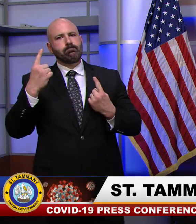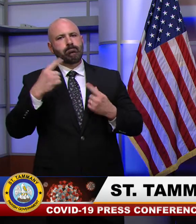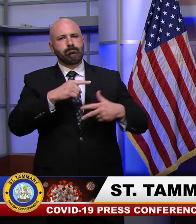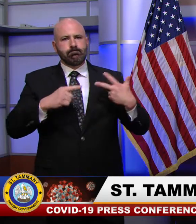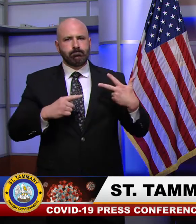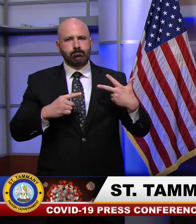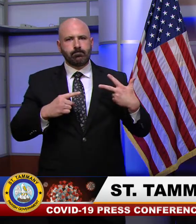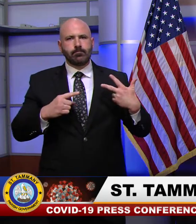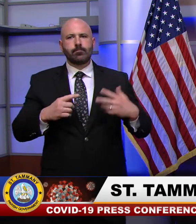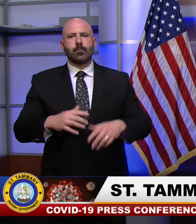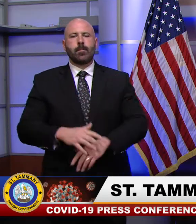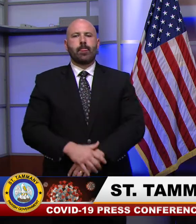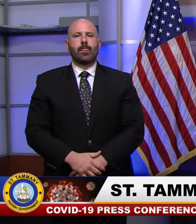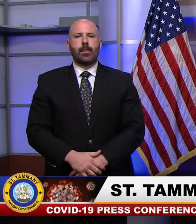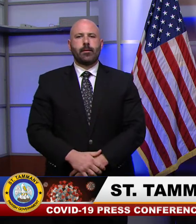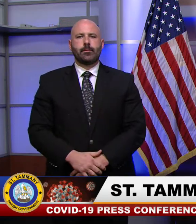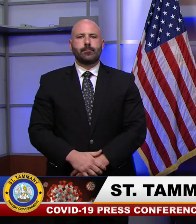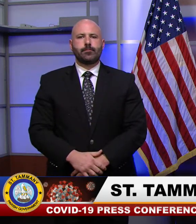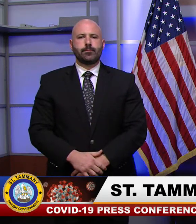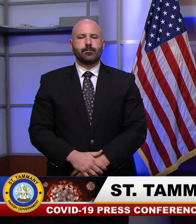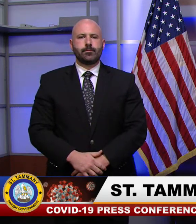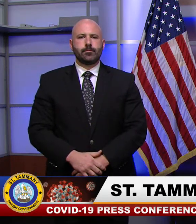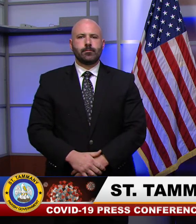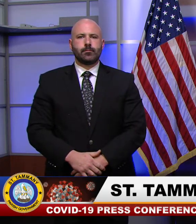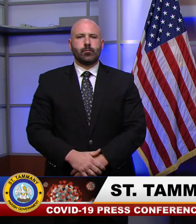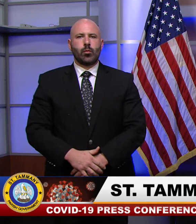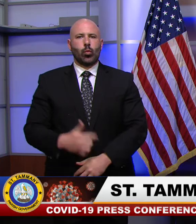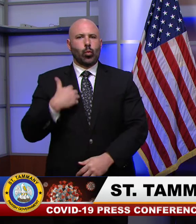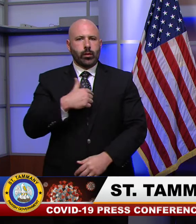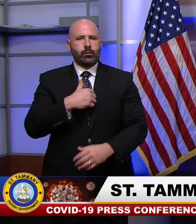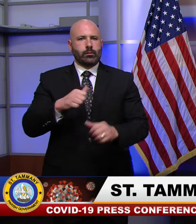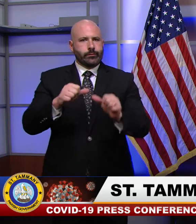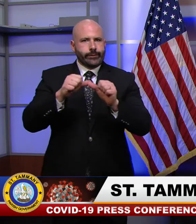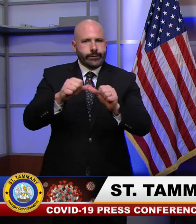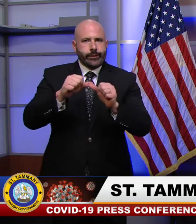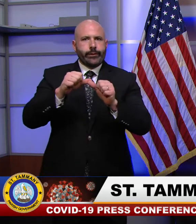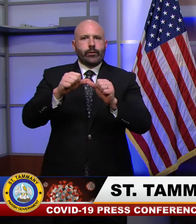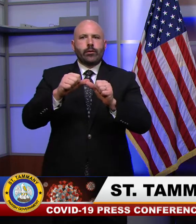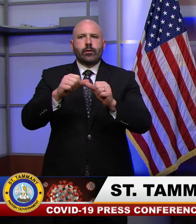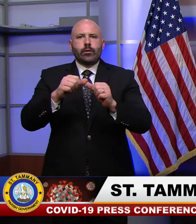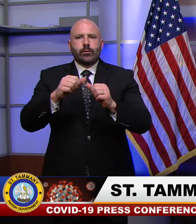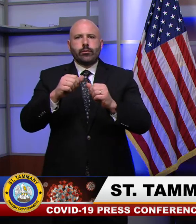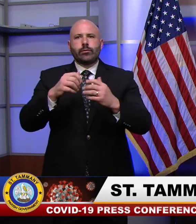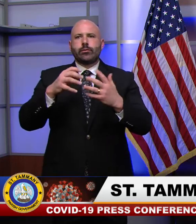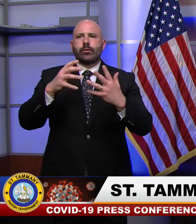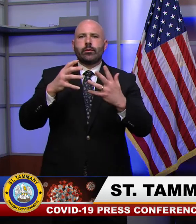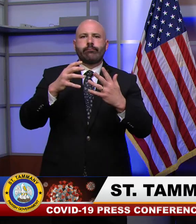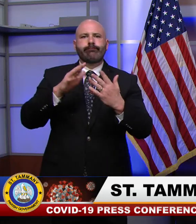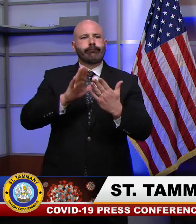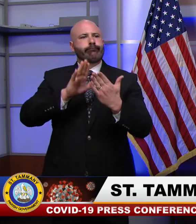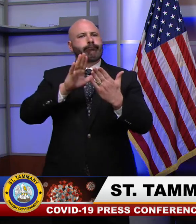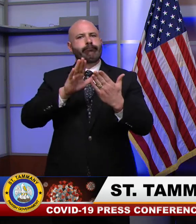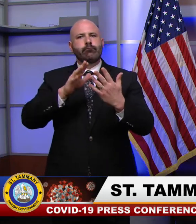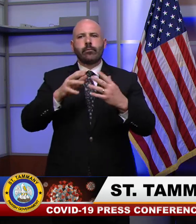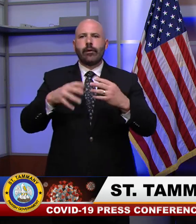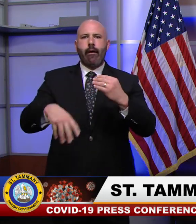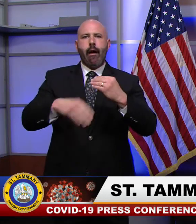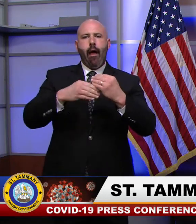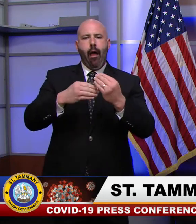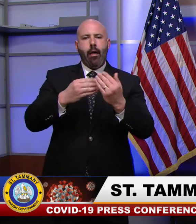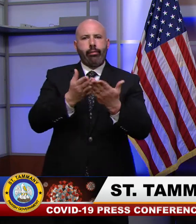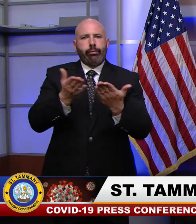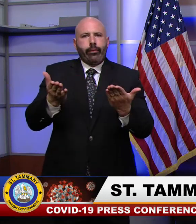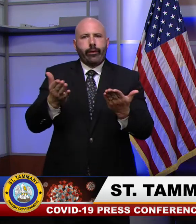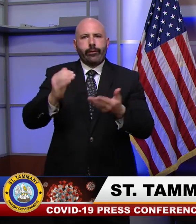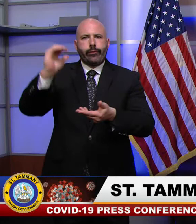We continue to take steps and precautions to reduce the impact on our hospitals and clinics and ask you to do